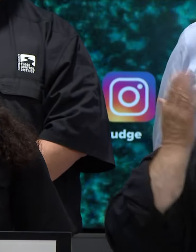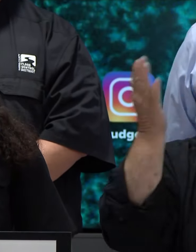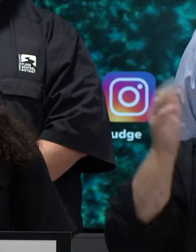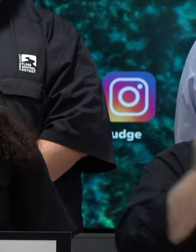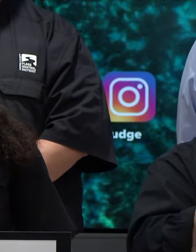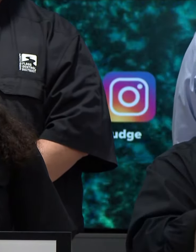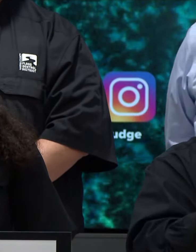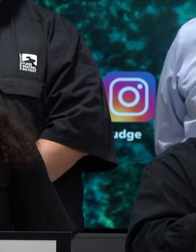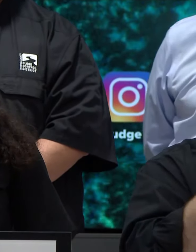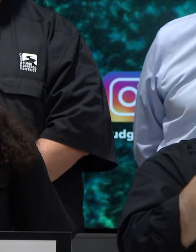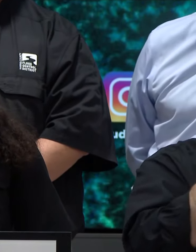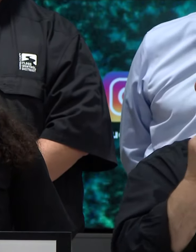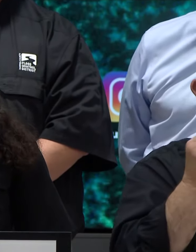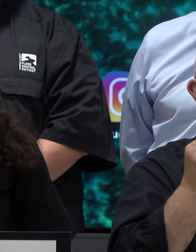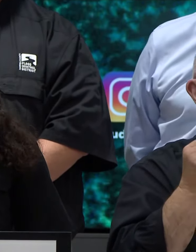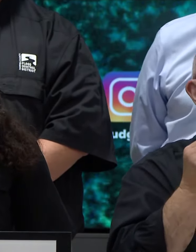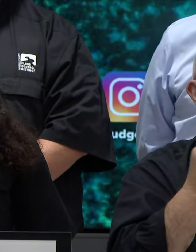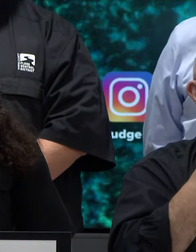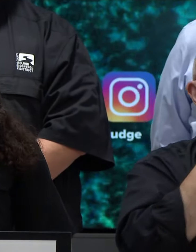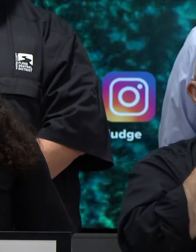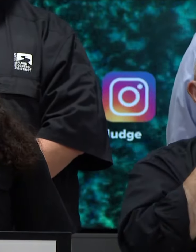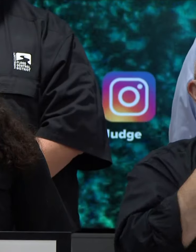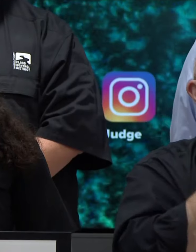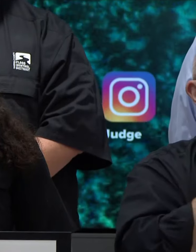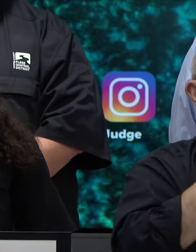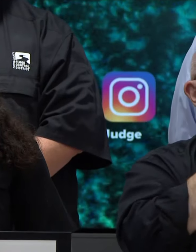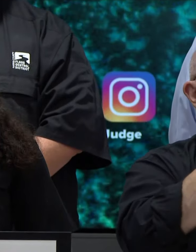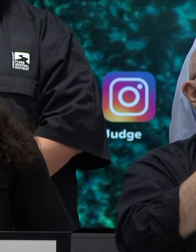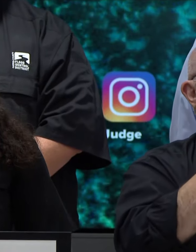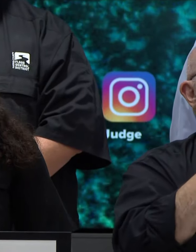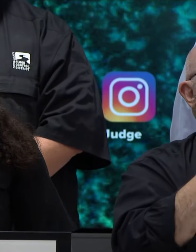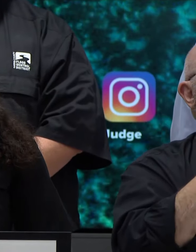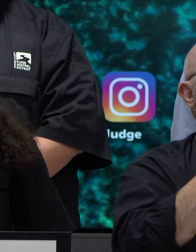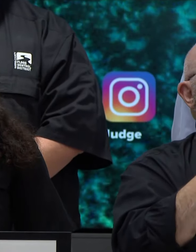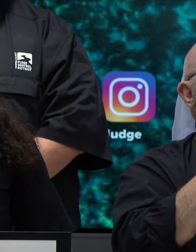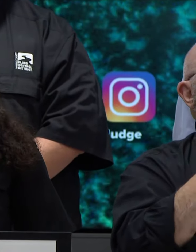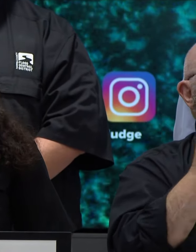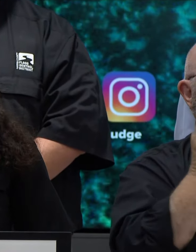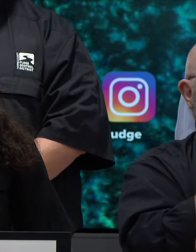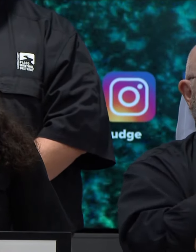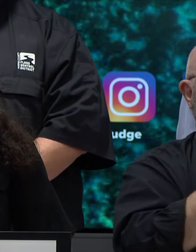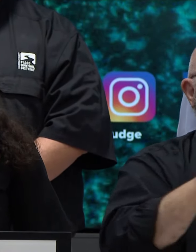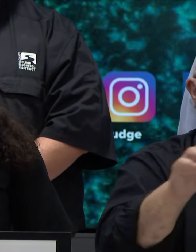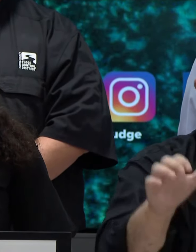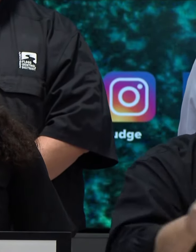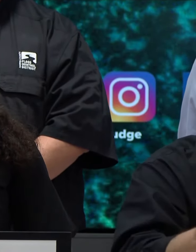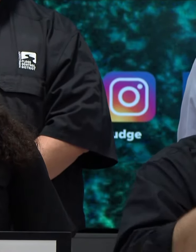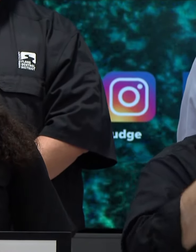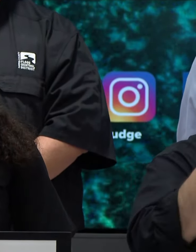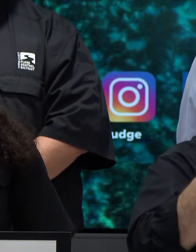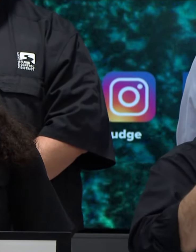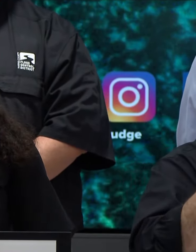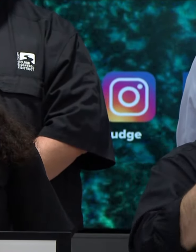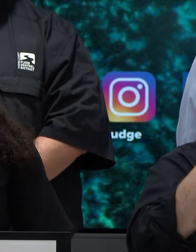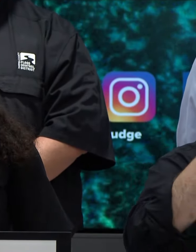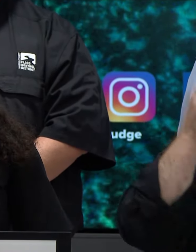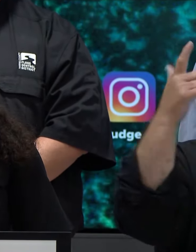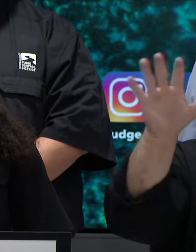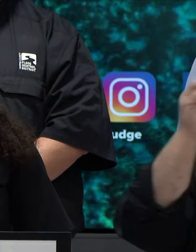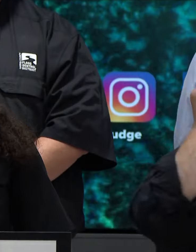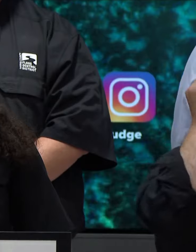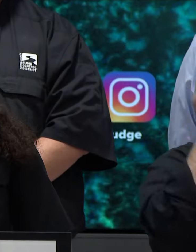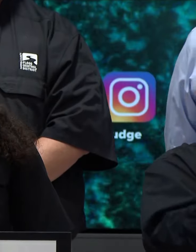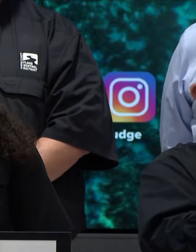him, and he just said, we're gonna get this done immediately. And so they have